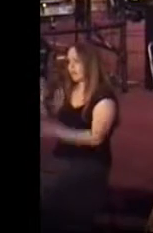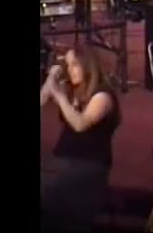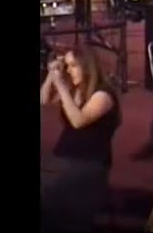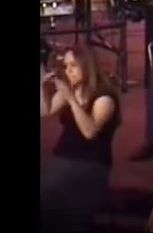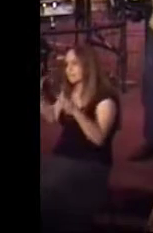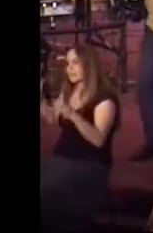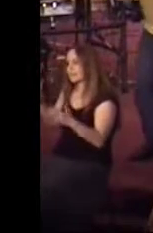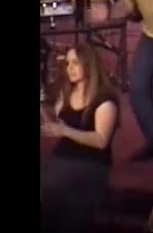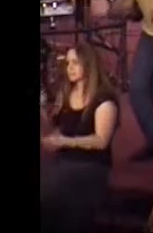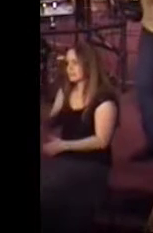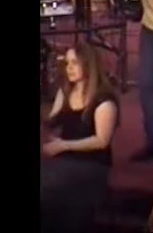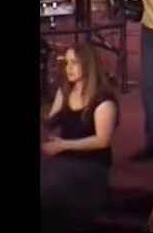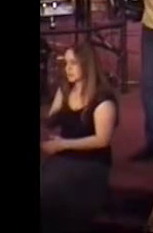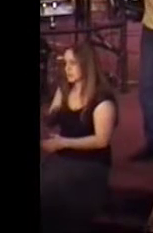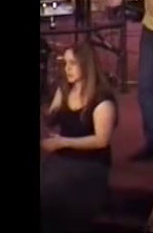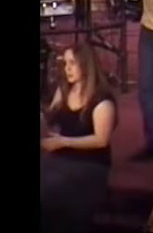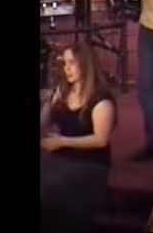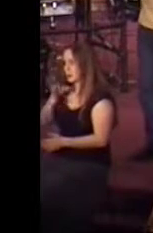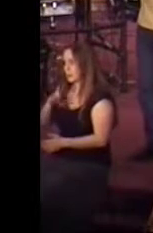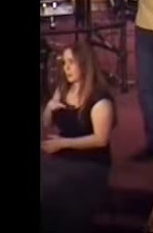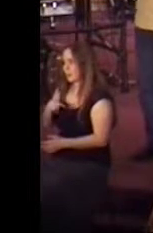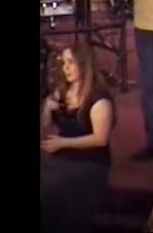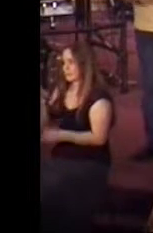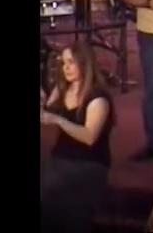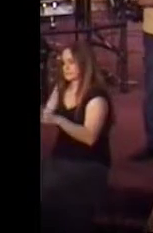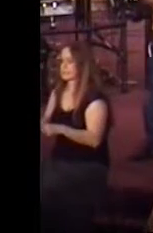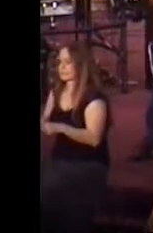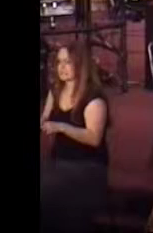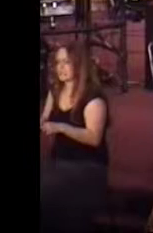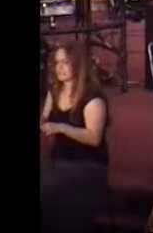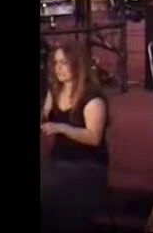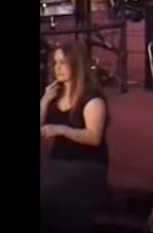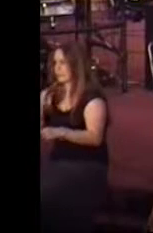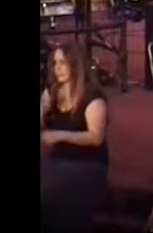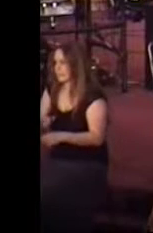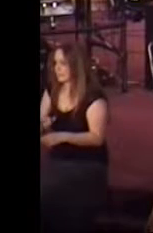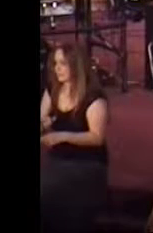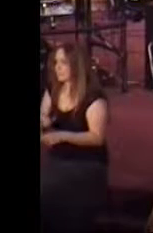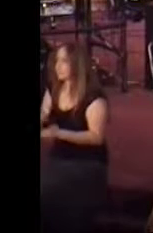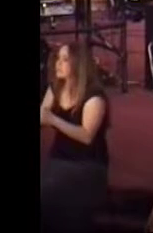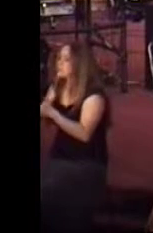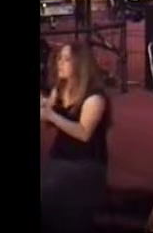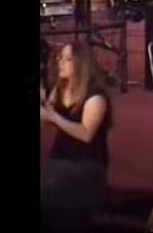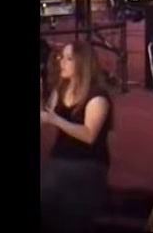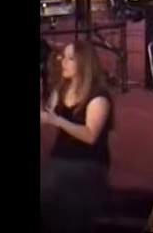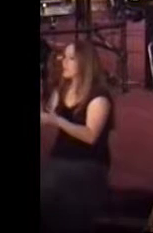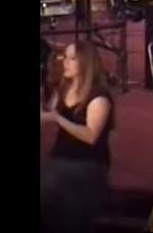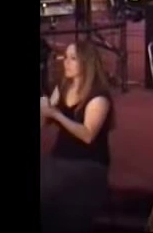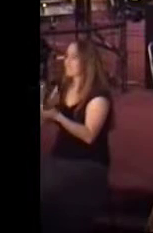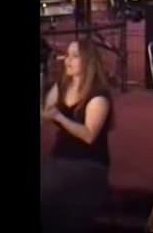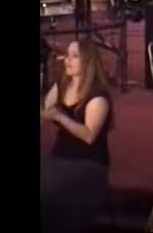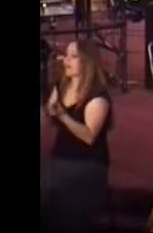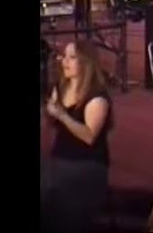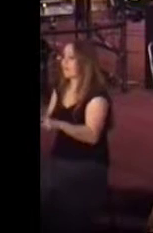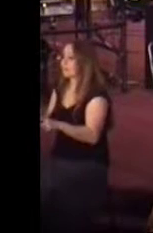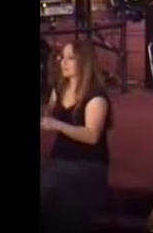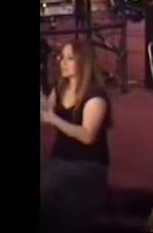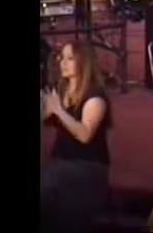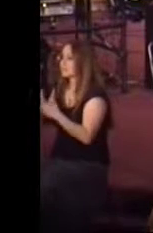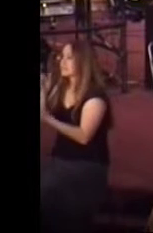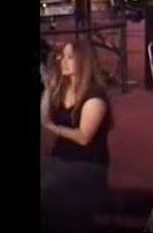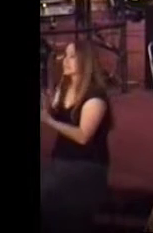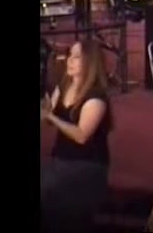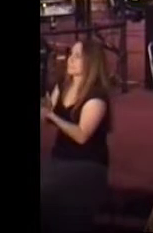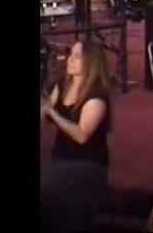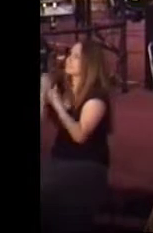that. And before the miracle even happens, Jesus stops and thanks God for listening to him.